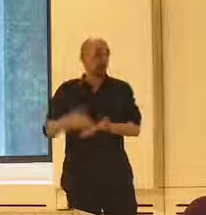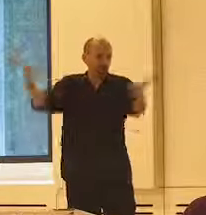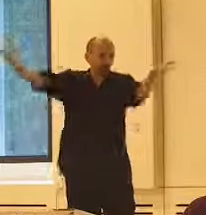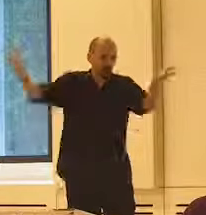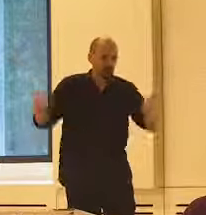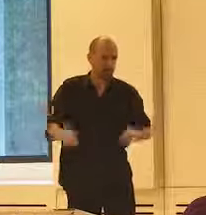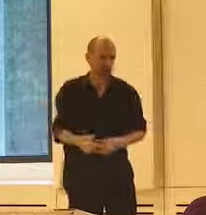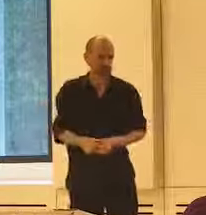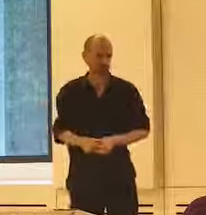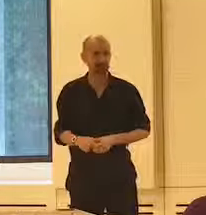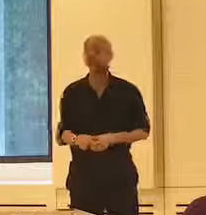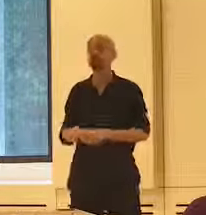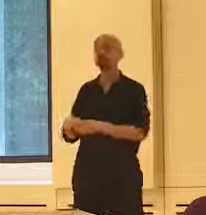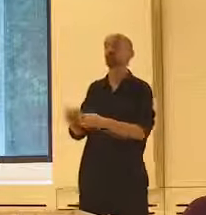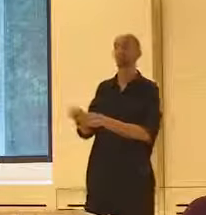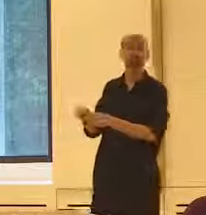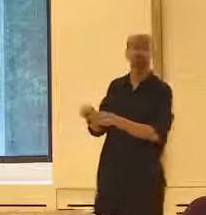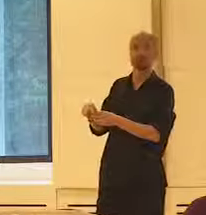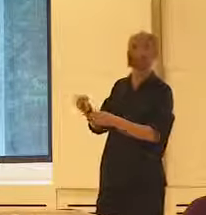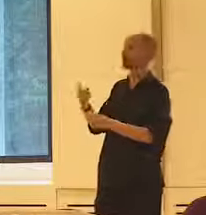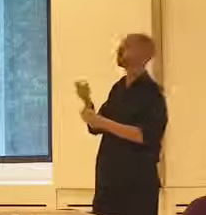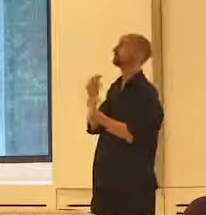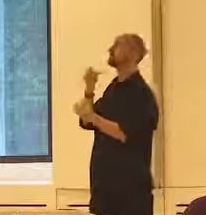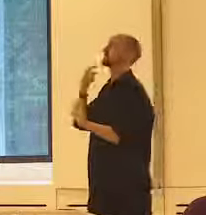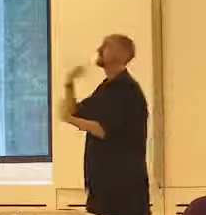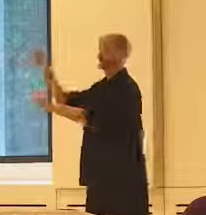And so let's say they charge £95 and